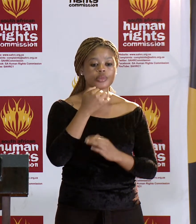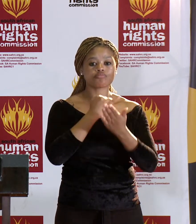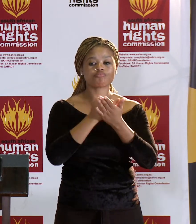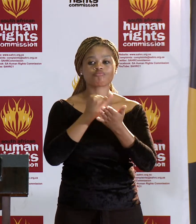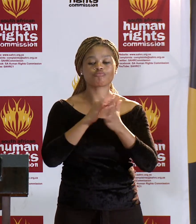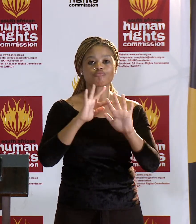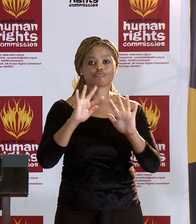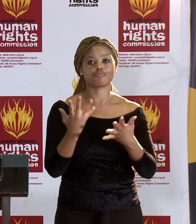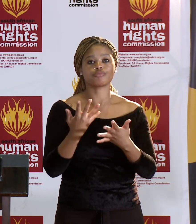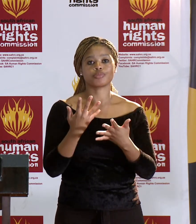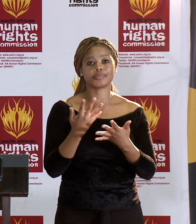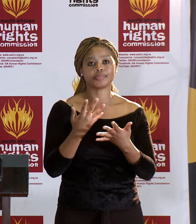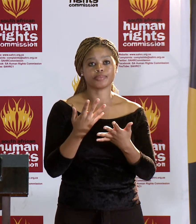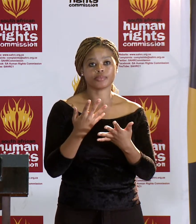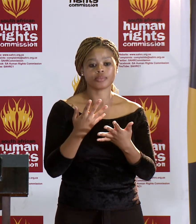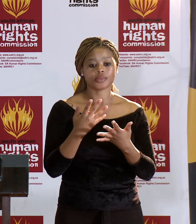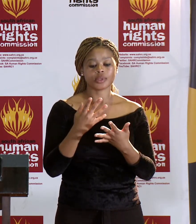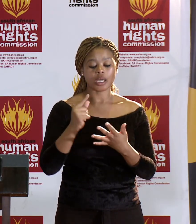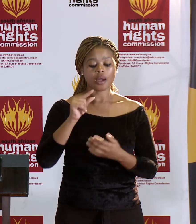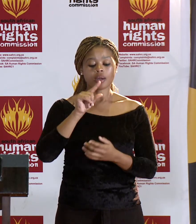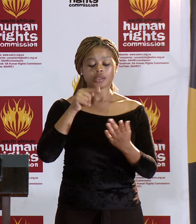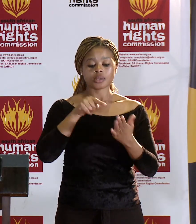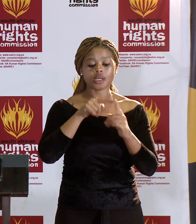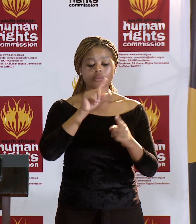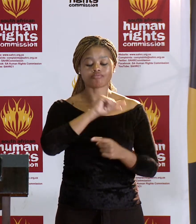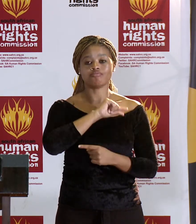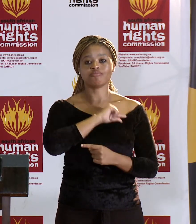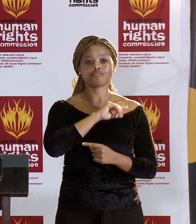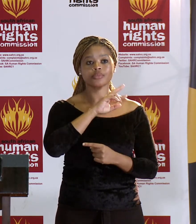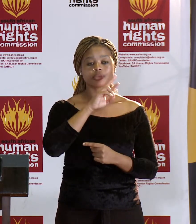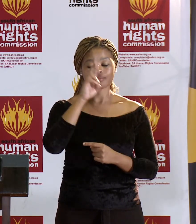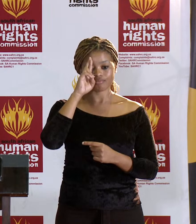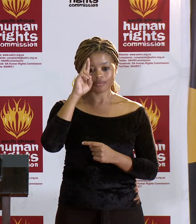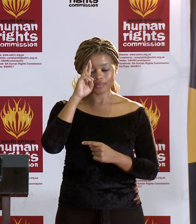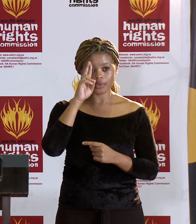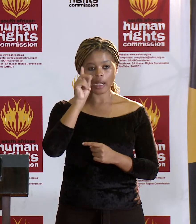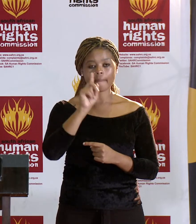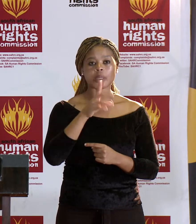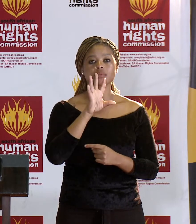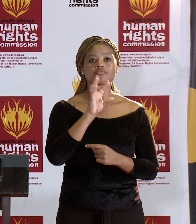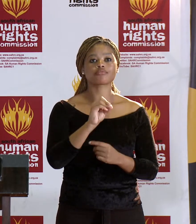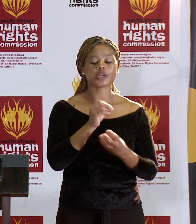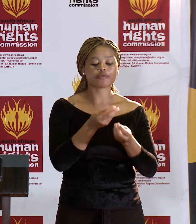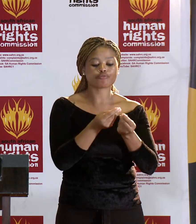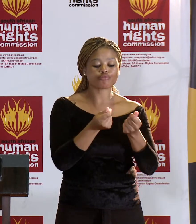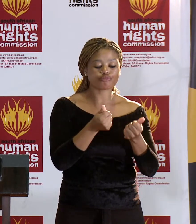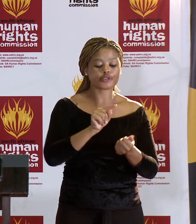until proven guilty, right? You will remember that you need to resolve